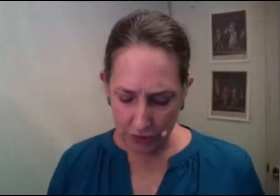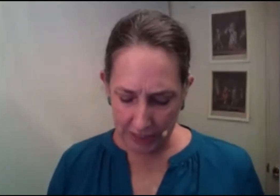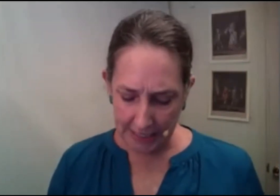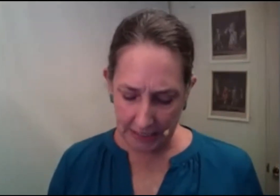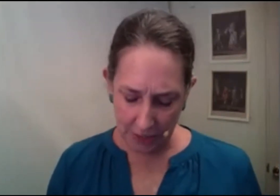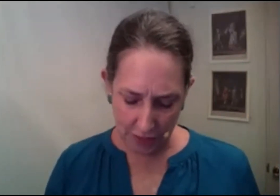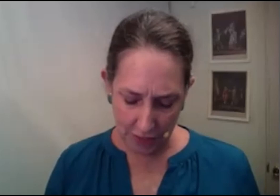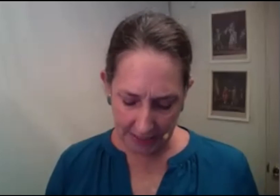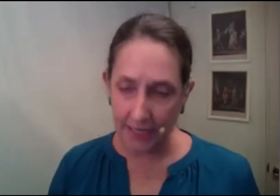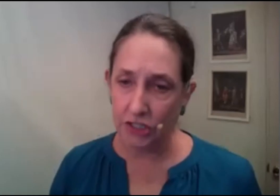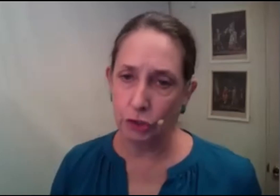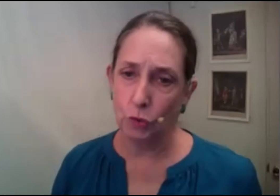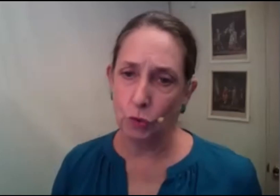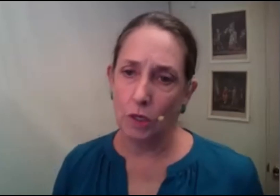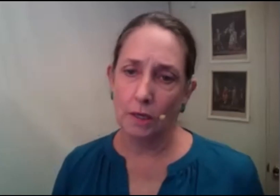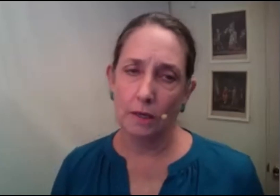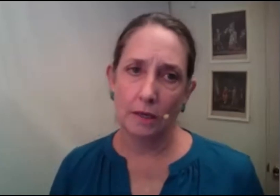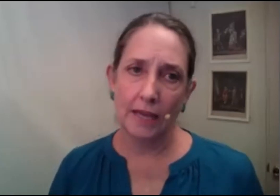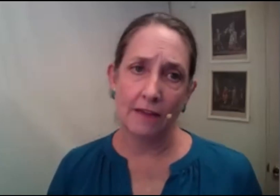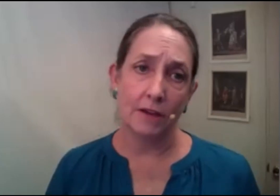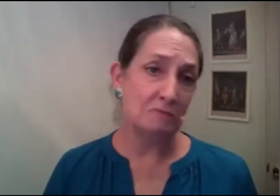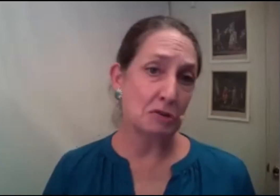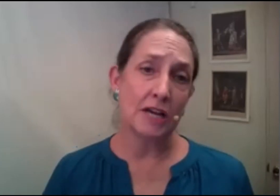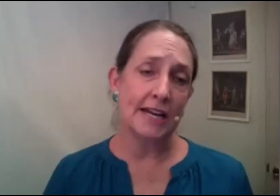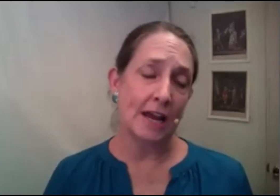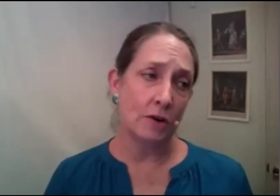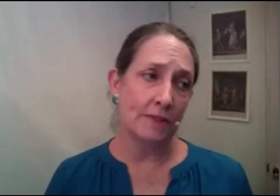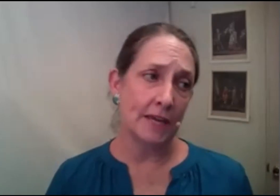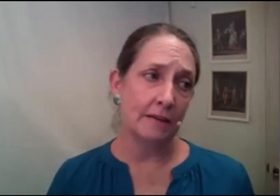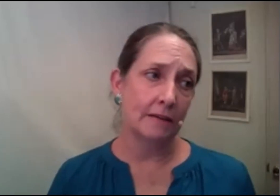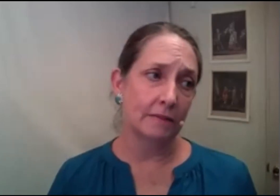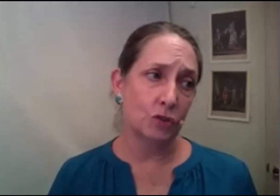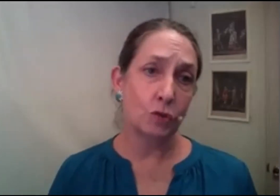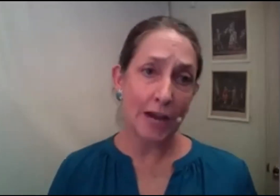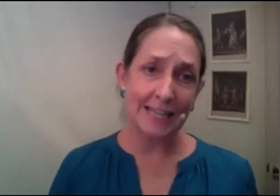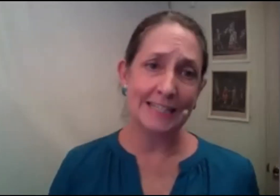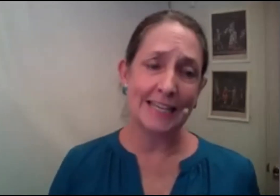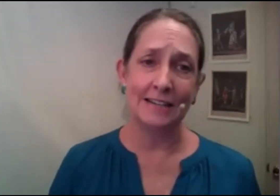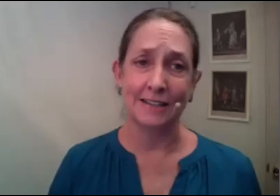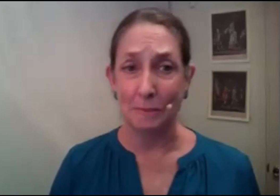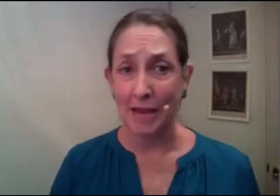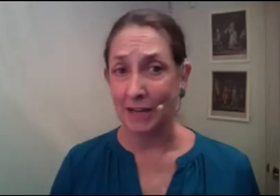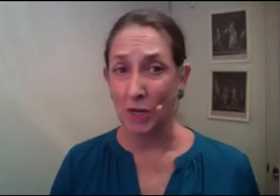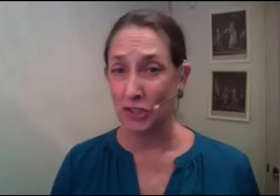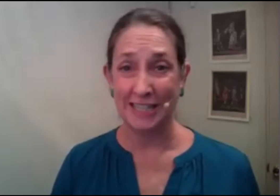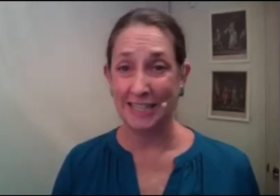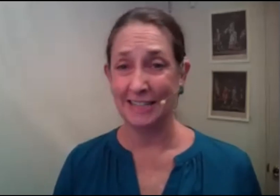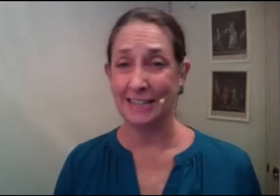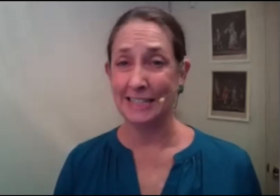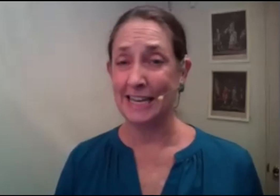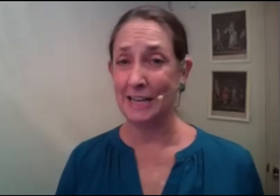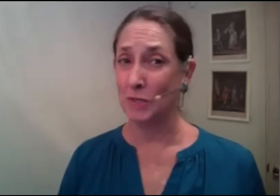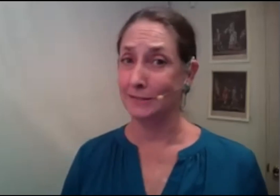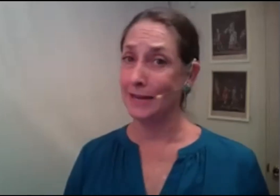Several days later, they decided to have another night out, and they tried to get Kate to come back and watch the kids,